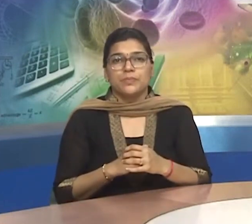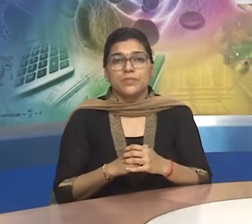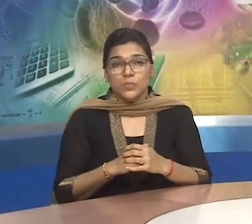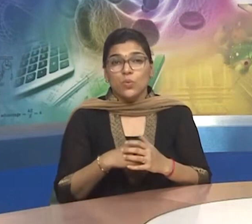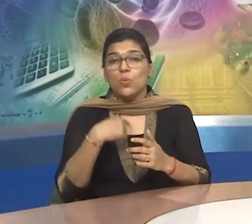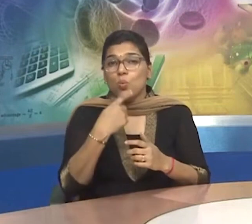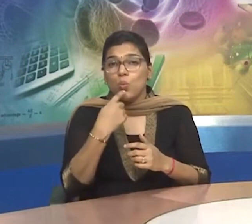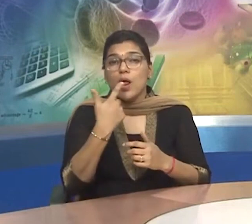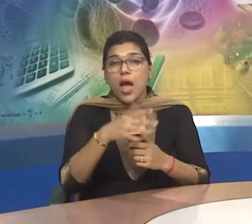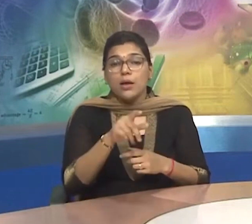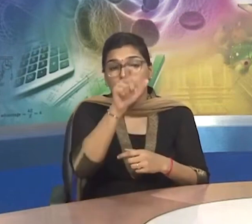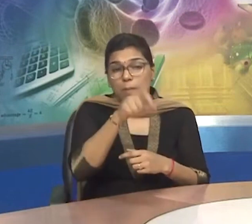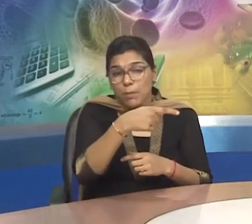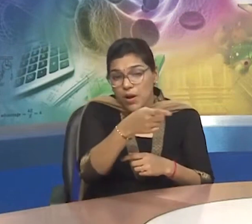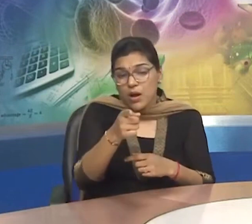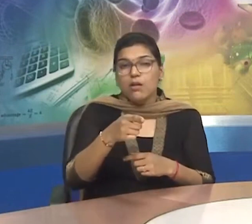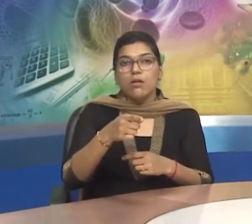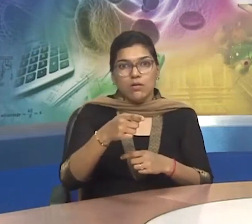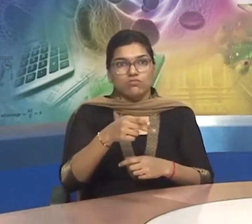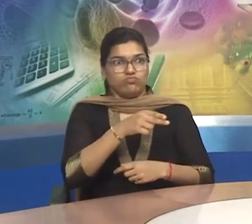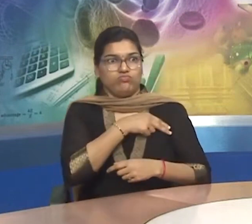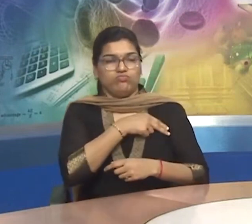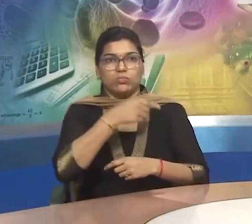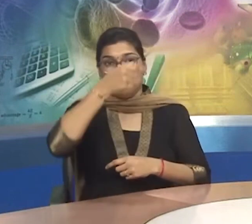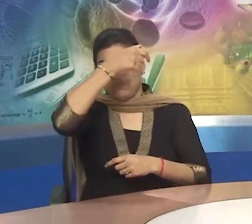inequality in the social dimension.